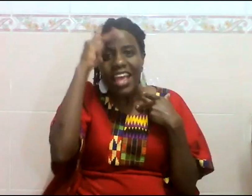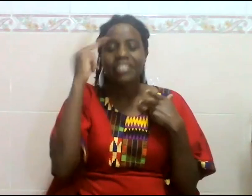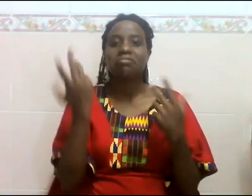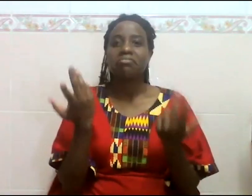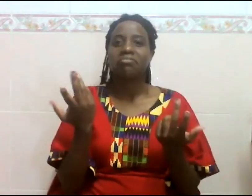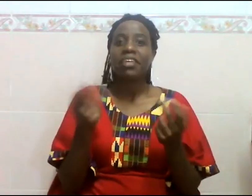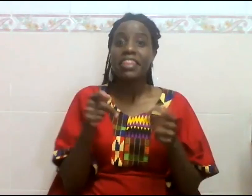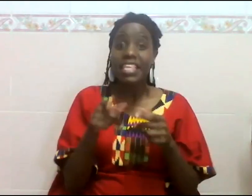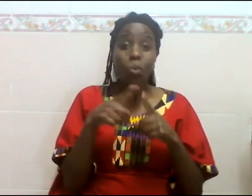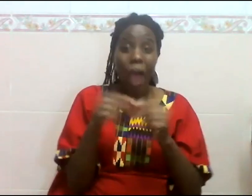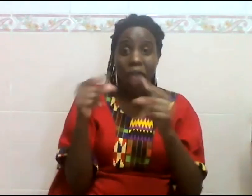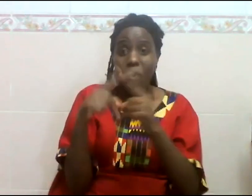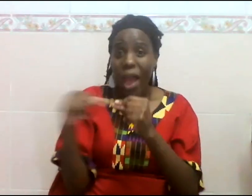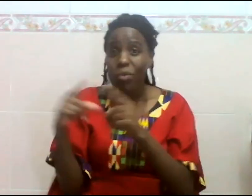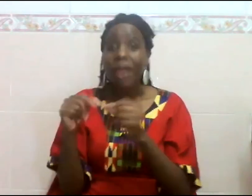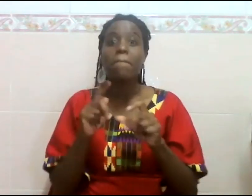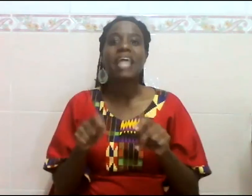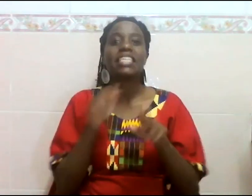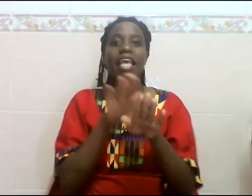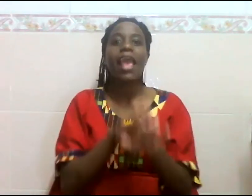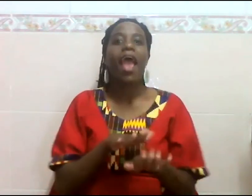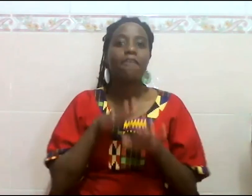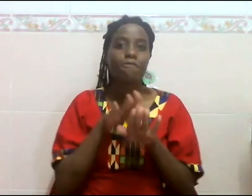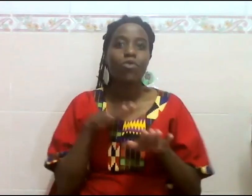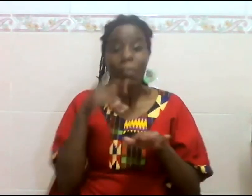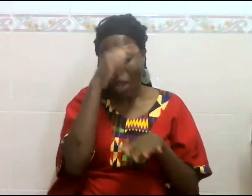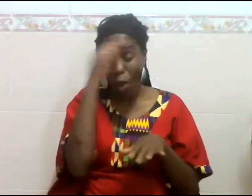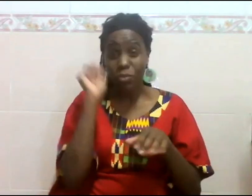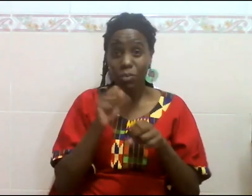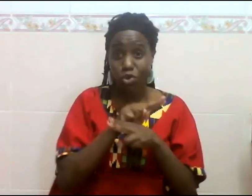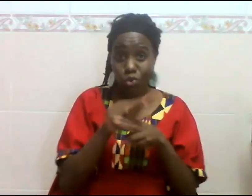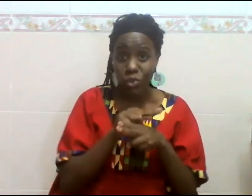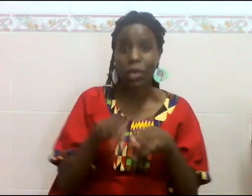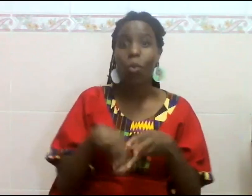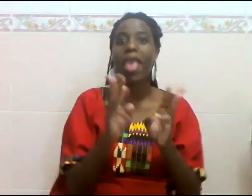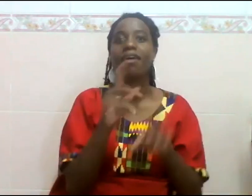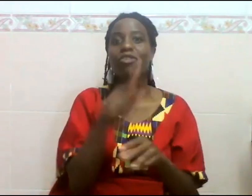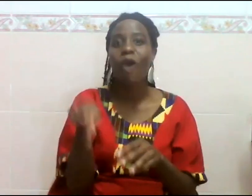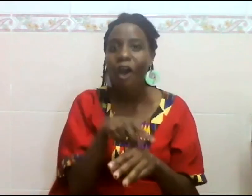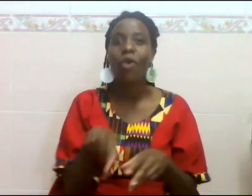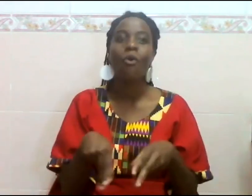can be used in a way that is not appropriate, not meaning